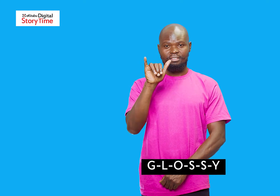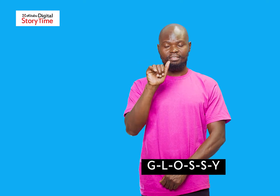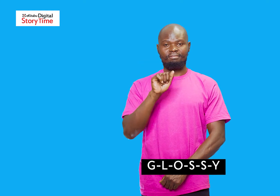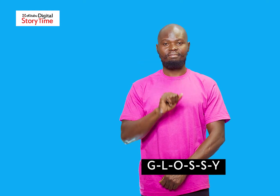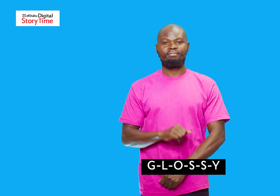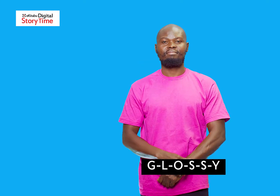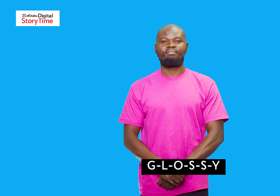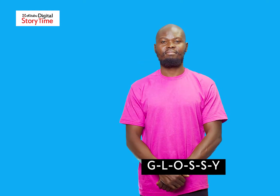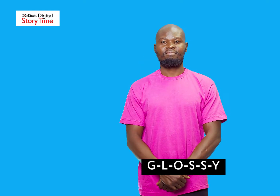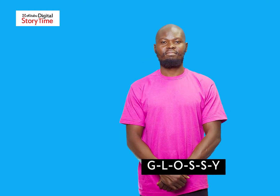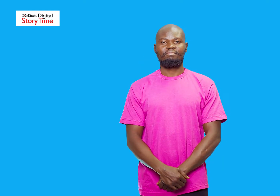Y.